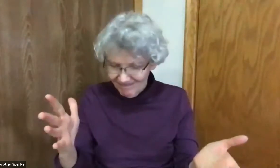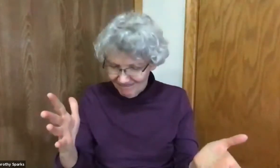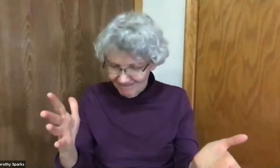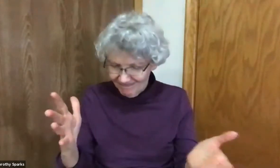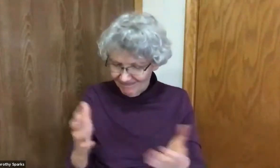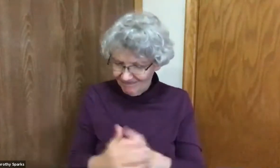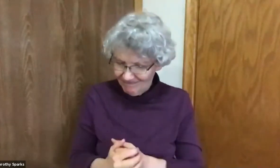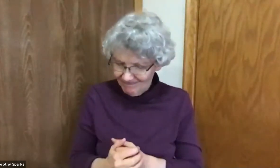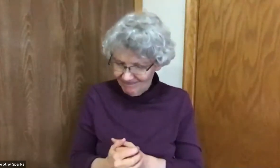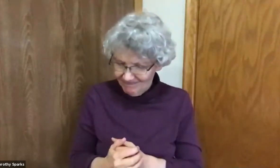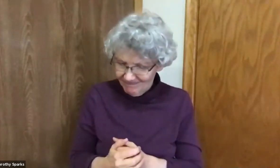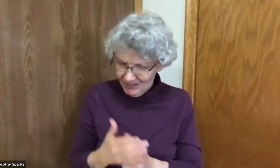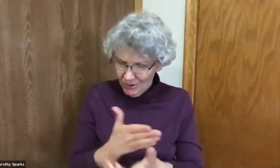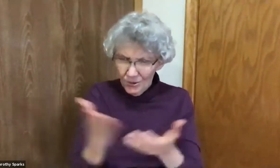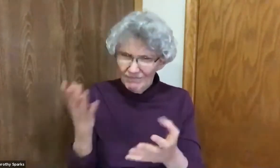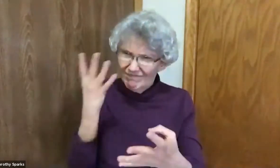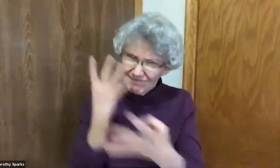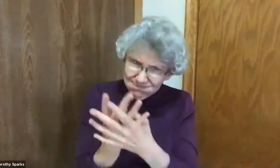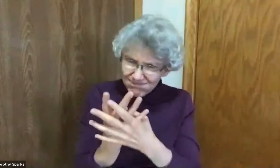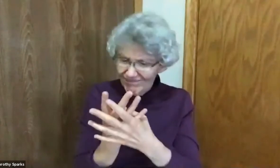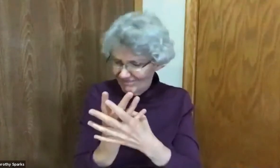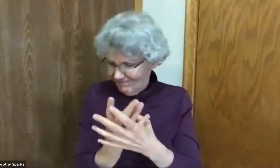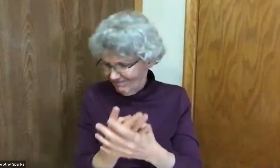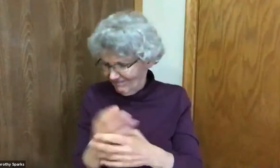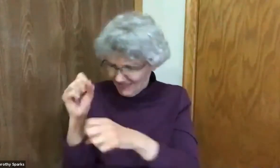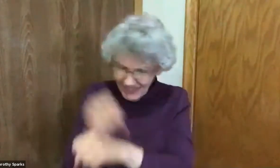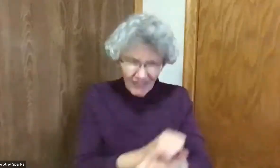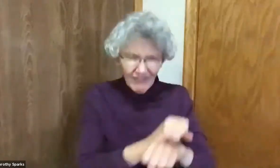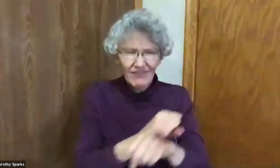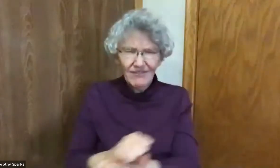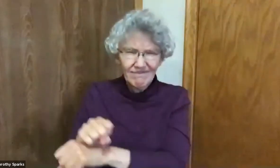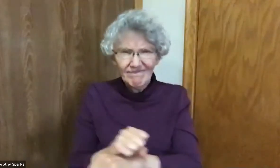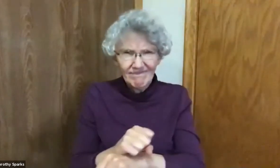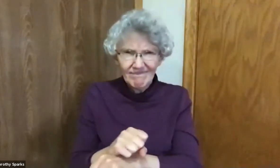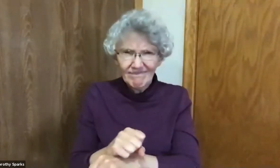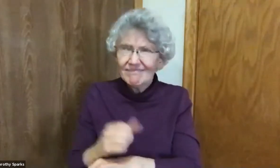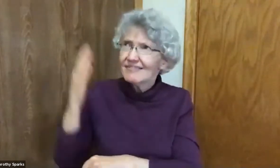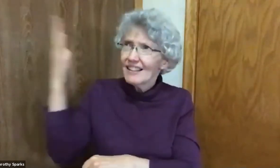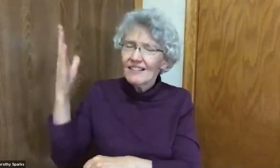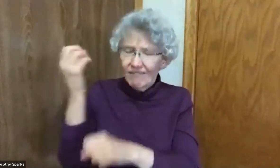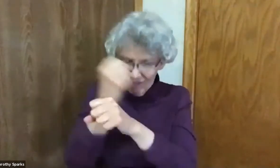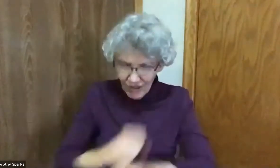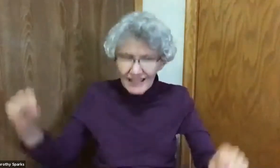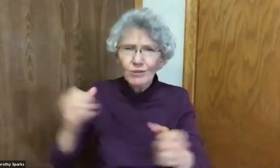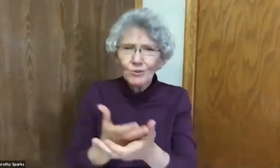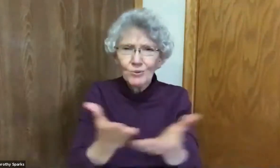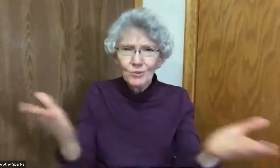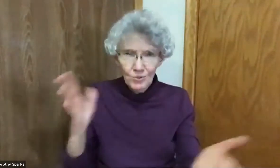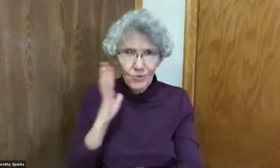To heal the brokenhearted and to announce freedom for prisoners and captives.